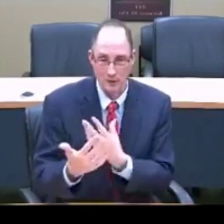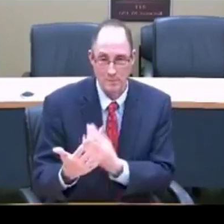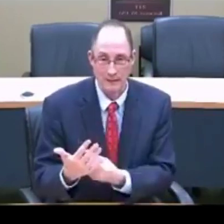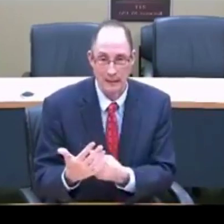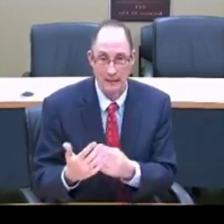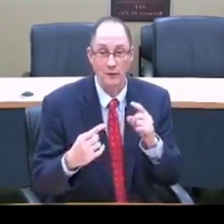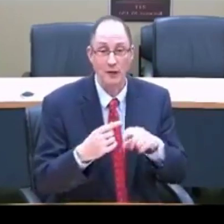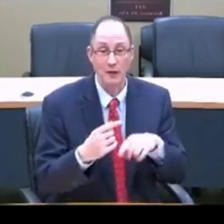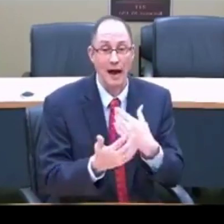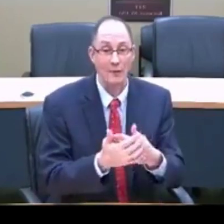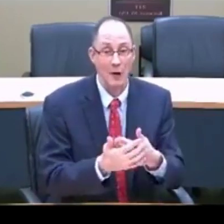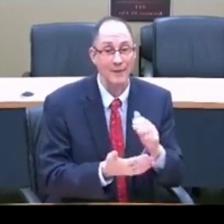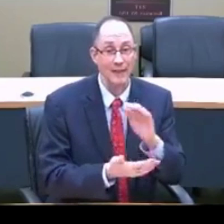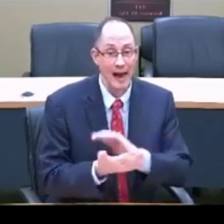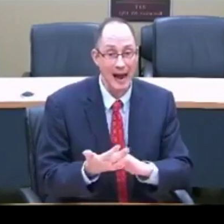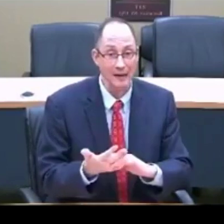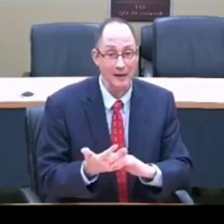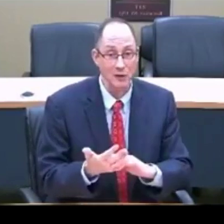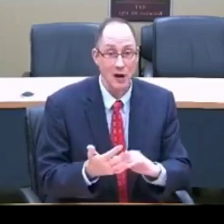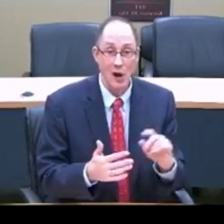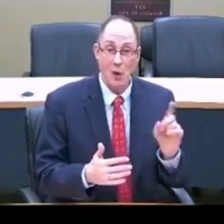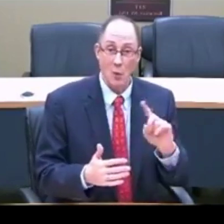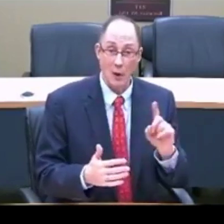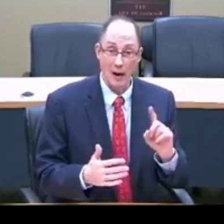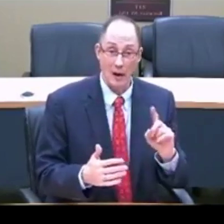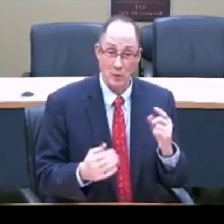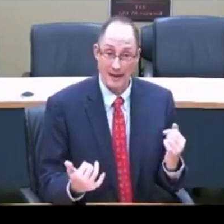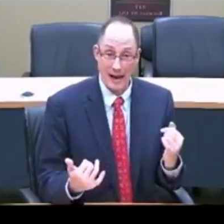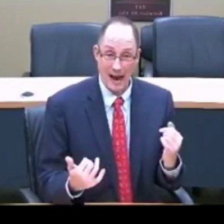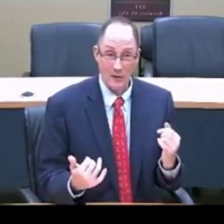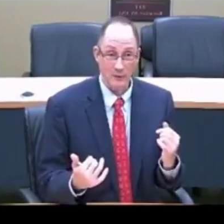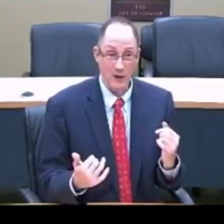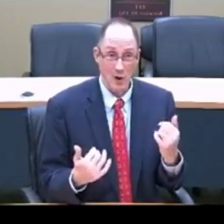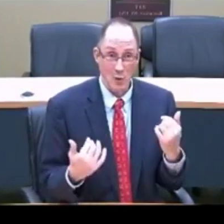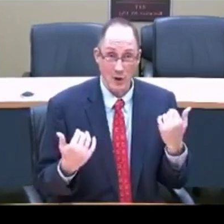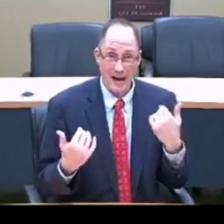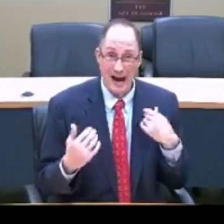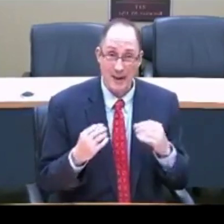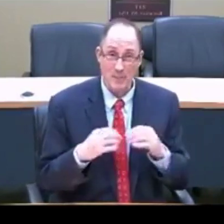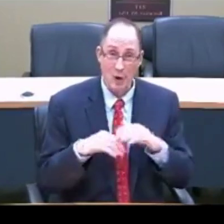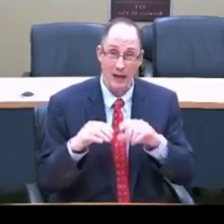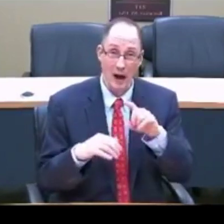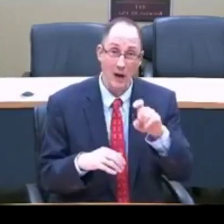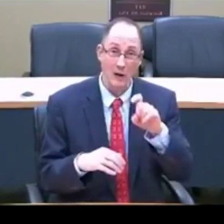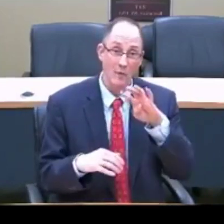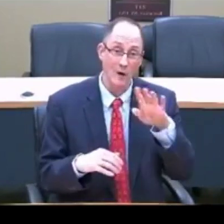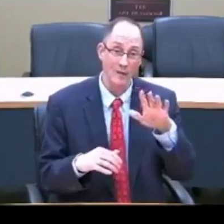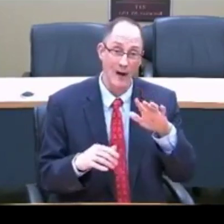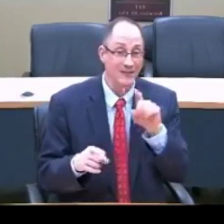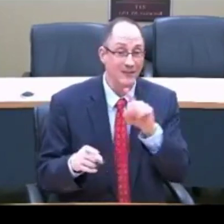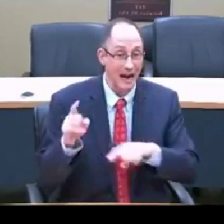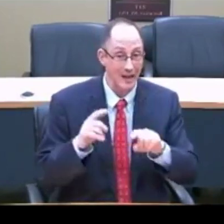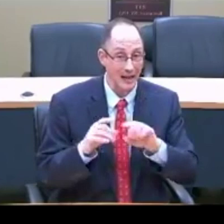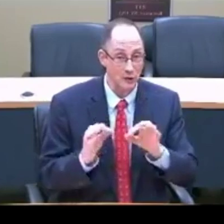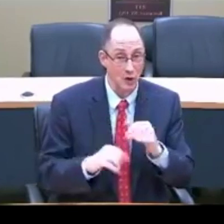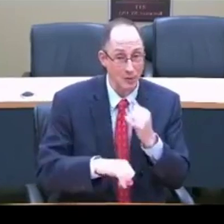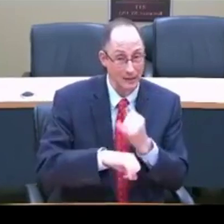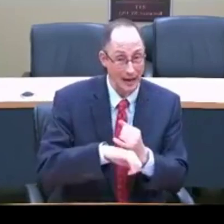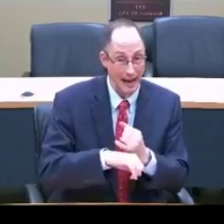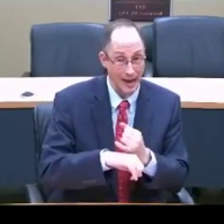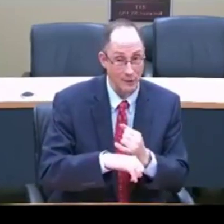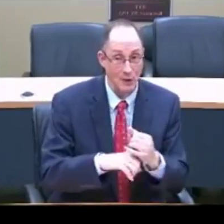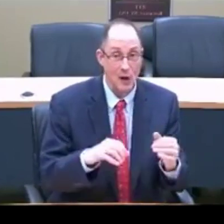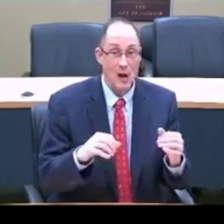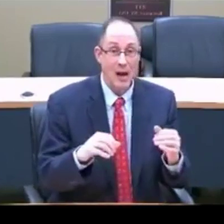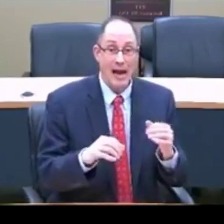was missing until I arrived at college where right now we have more than 145 sign language interpreters on